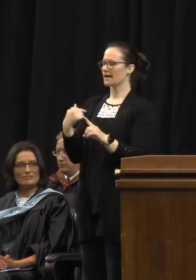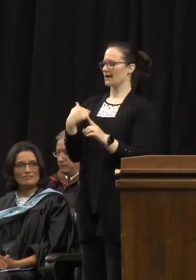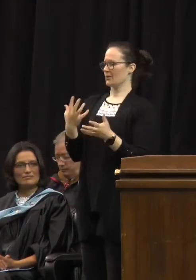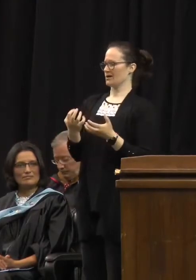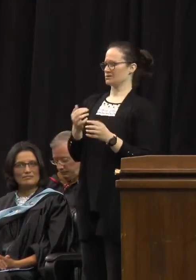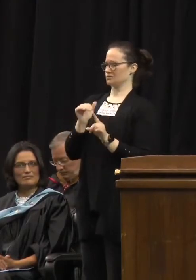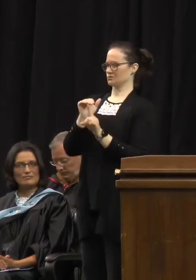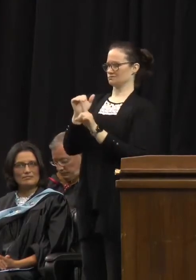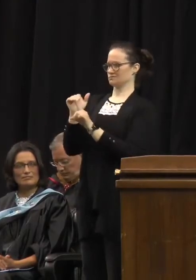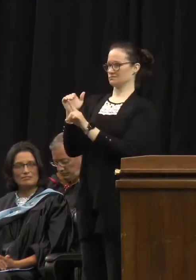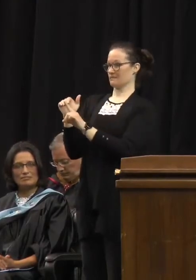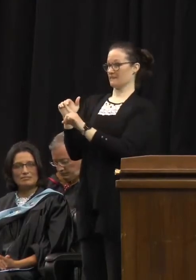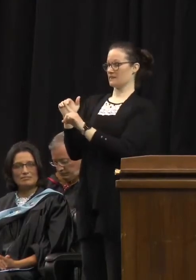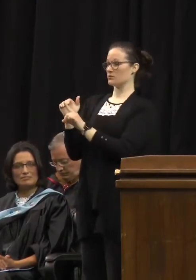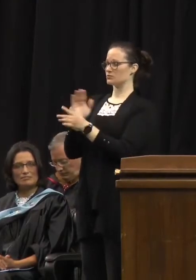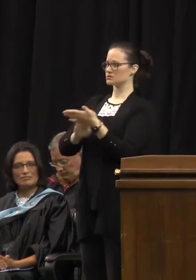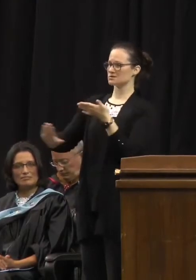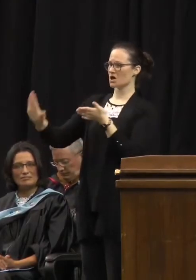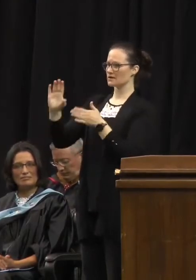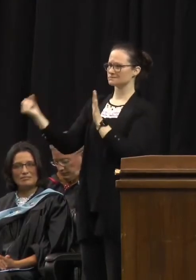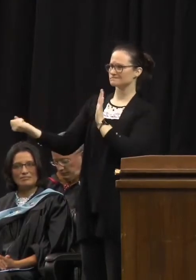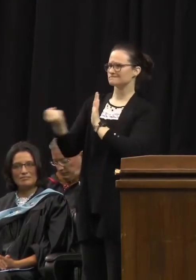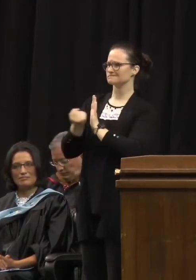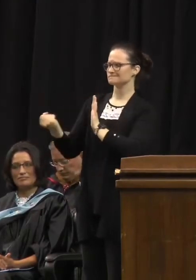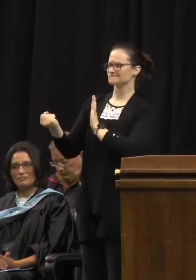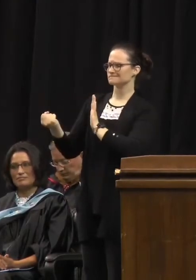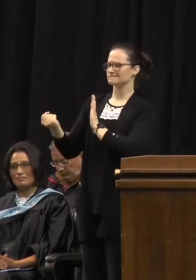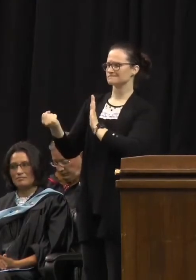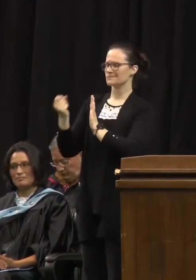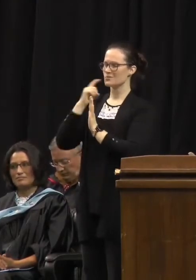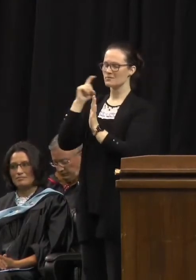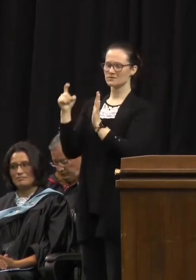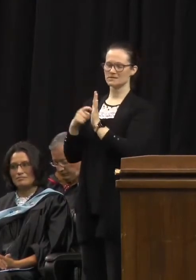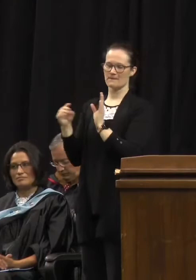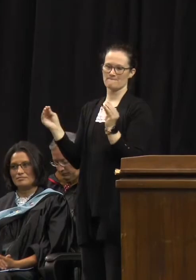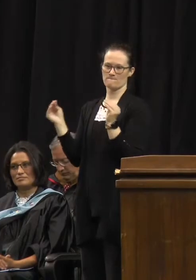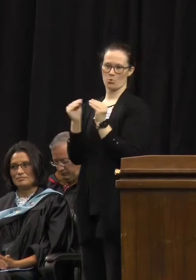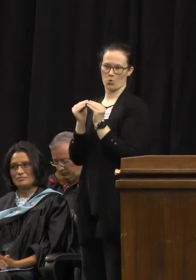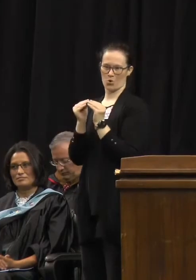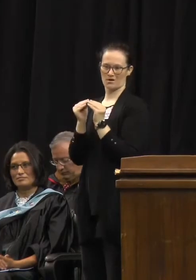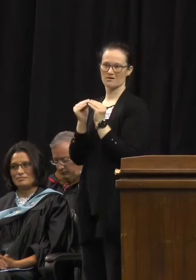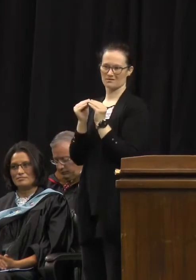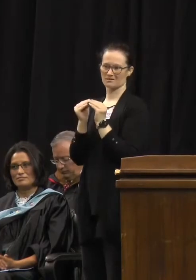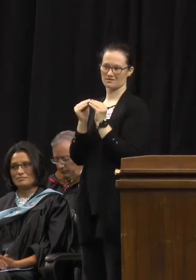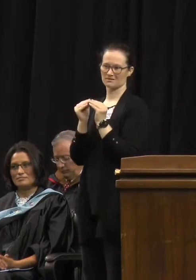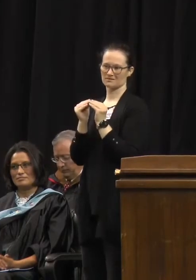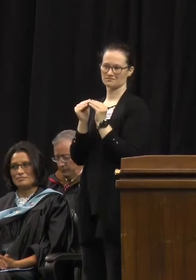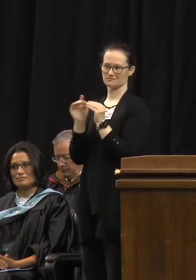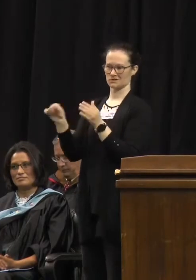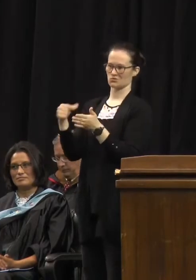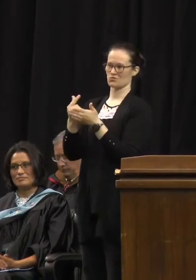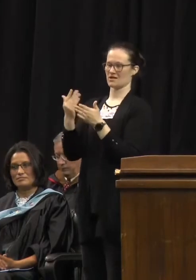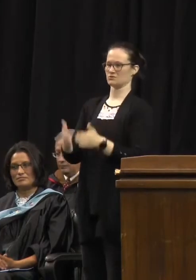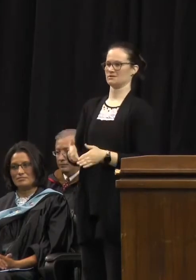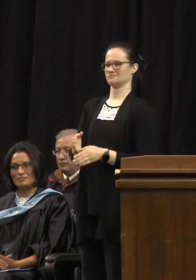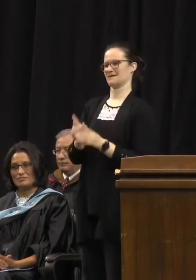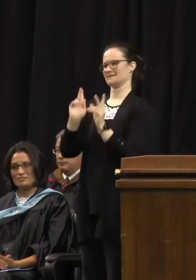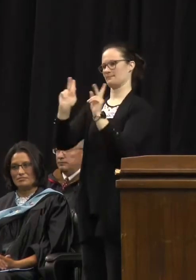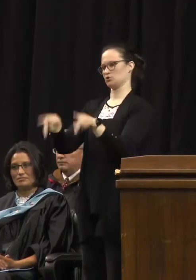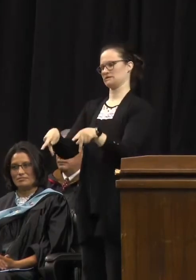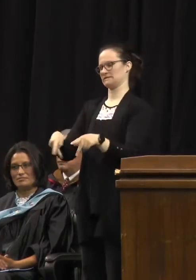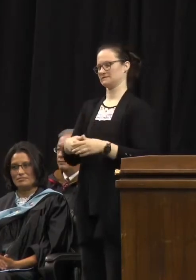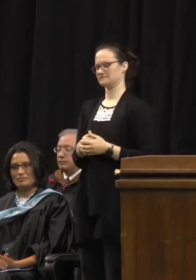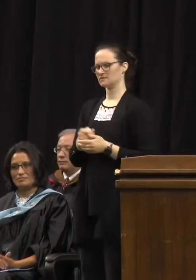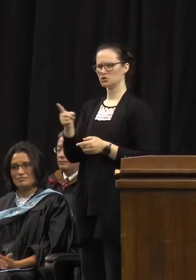that those college credentials represent so much more about you as an individual and as a graduate. That